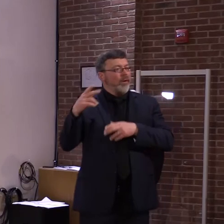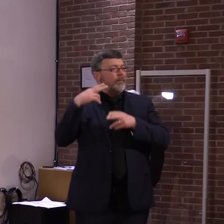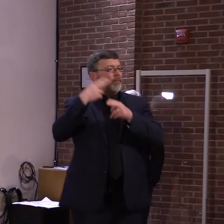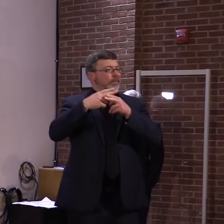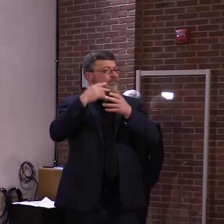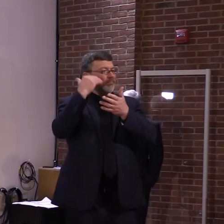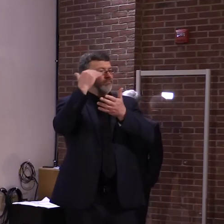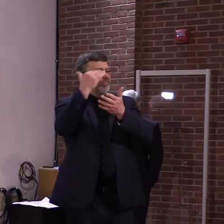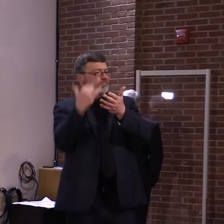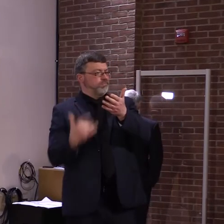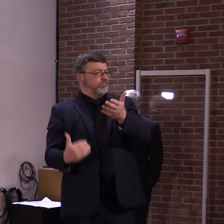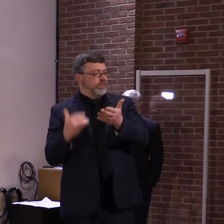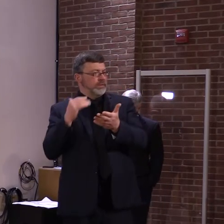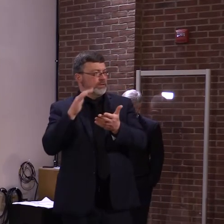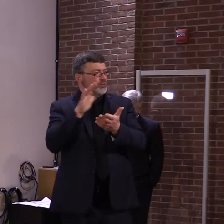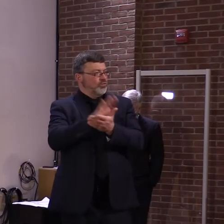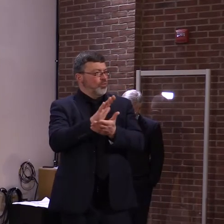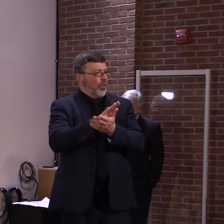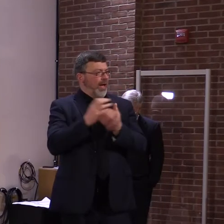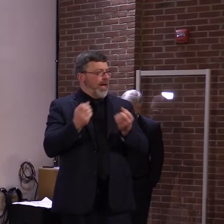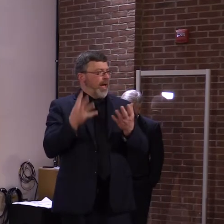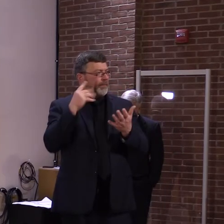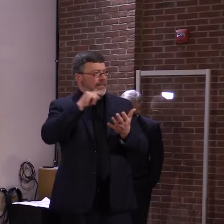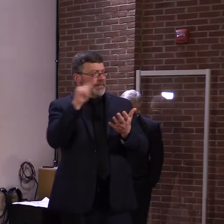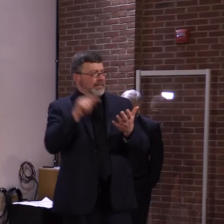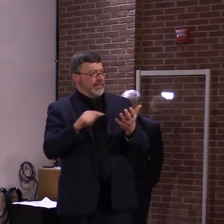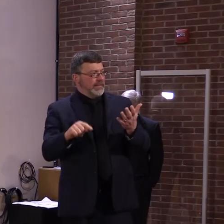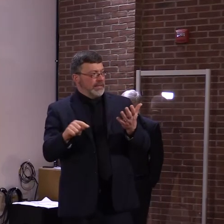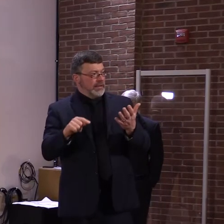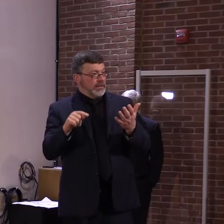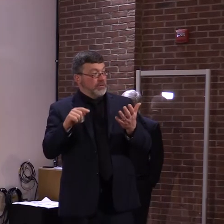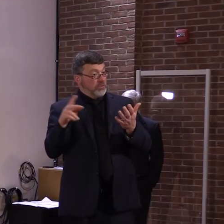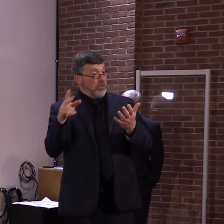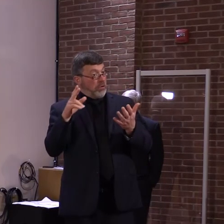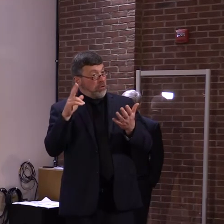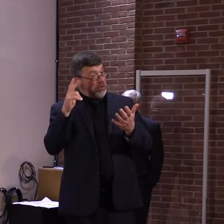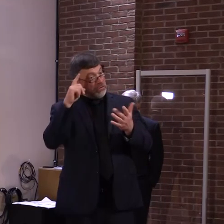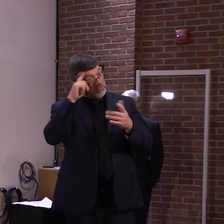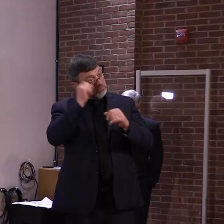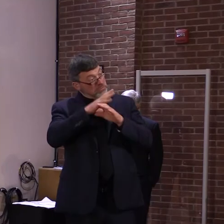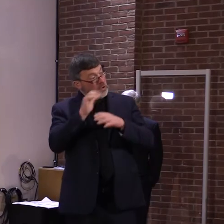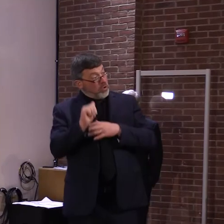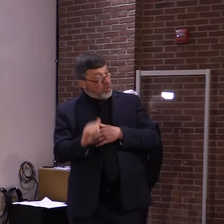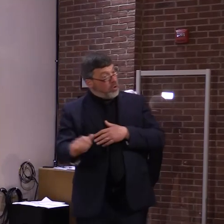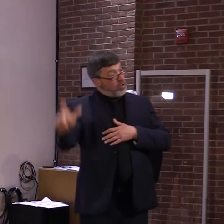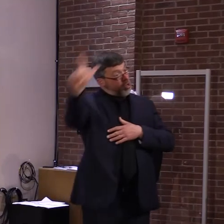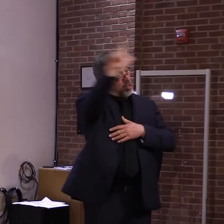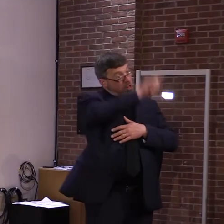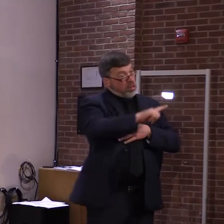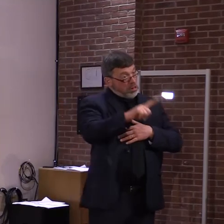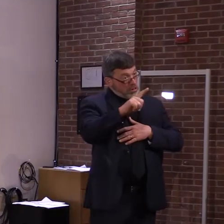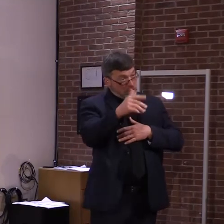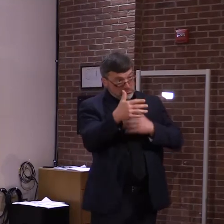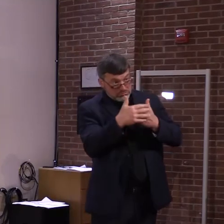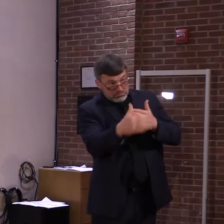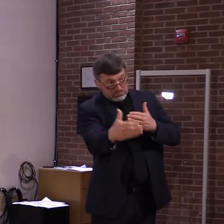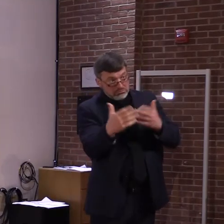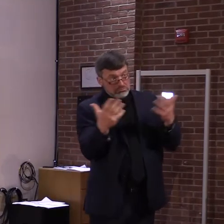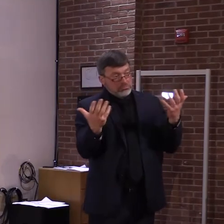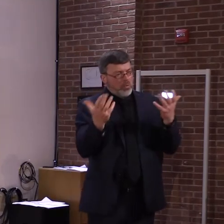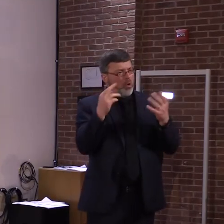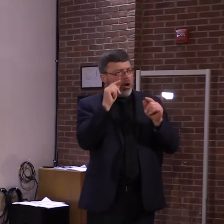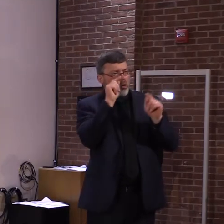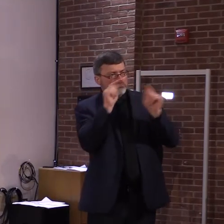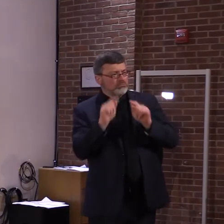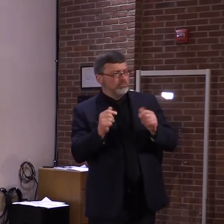hoping to learn from the pilot program? Well, I think our goal is to definitely ramp this program up